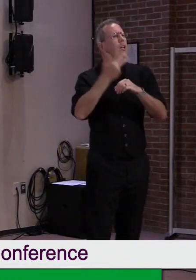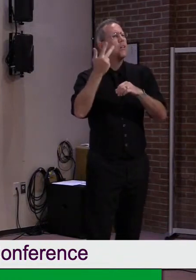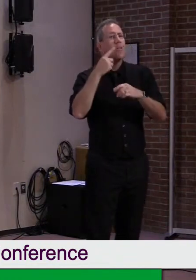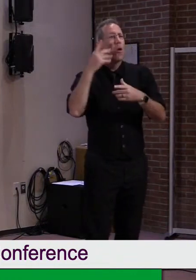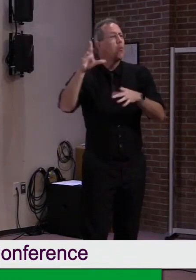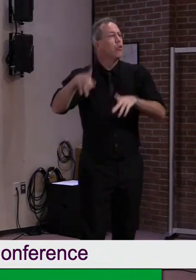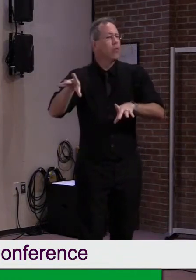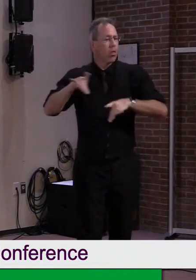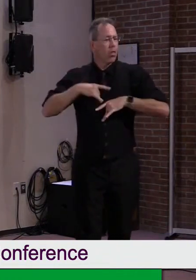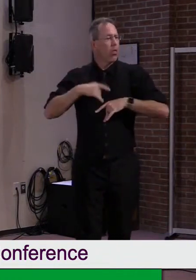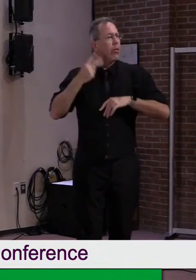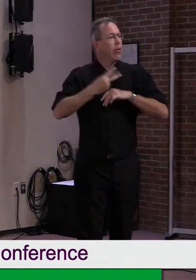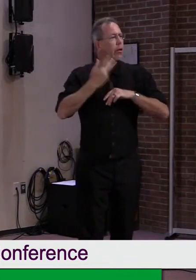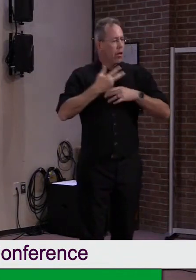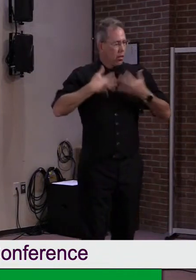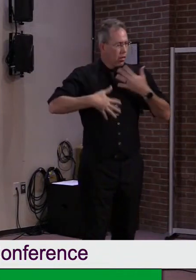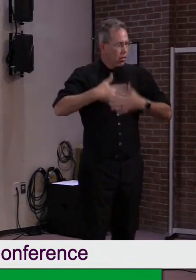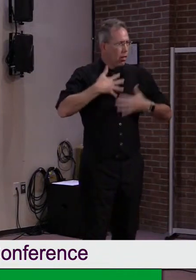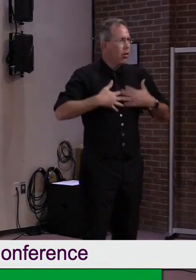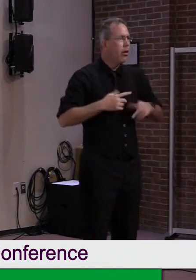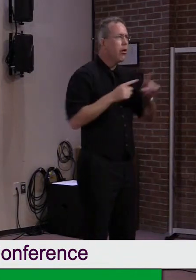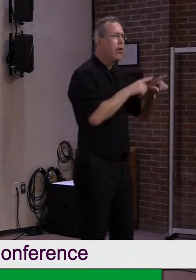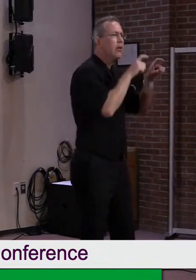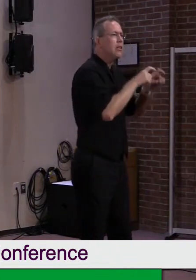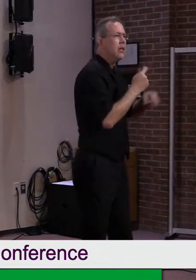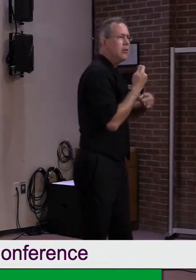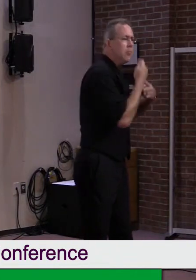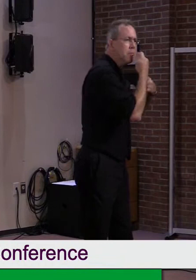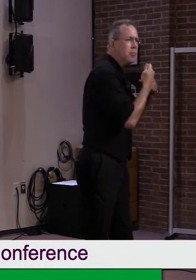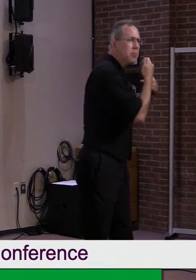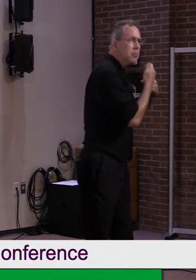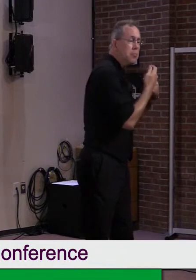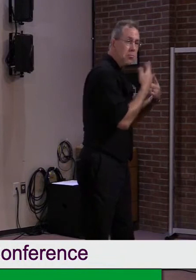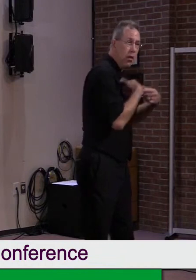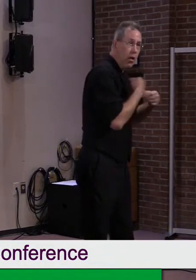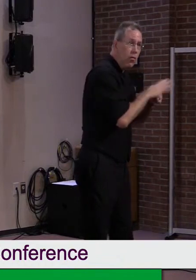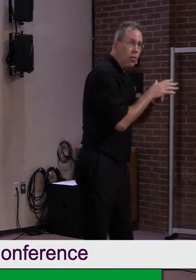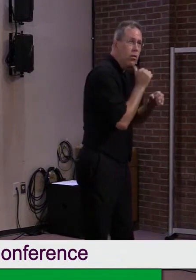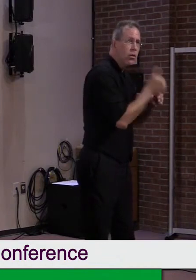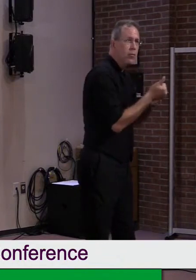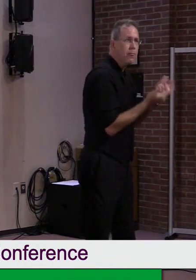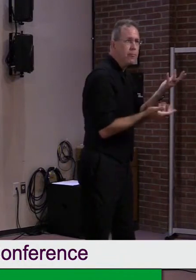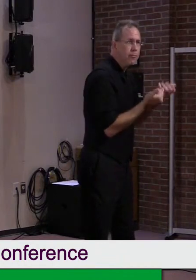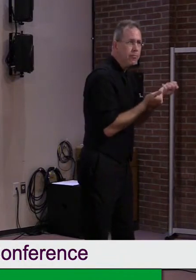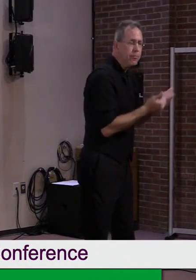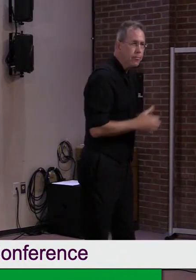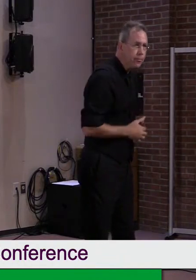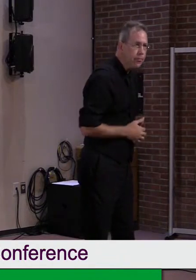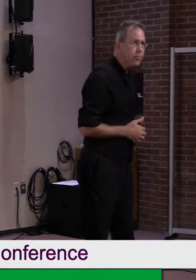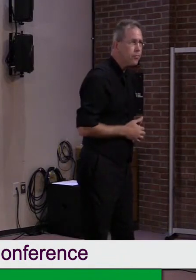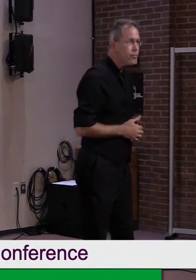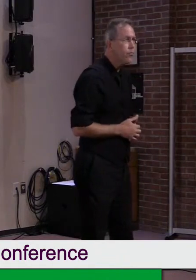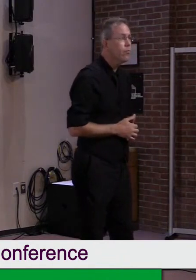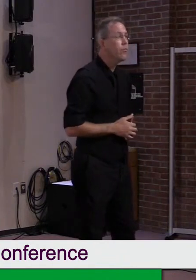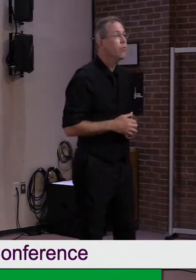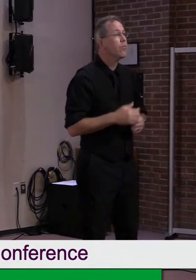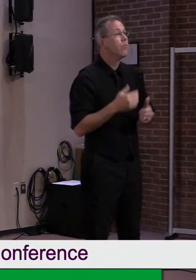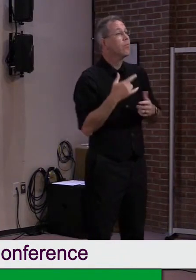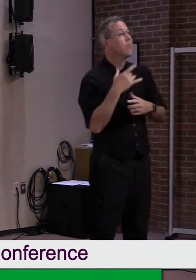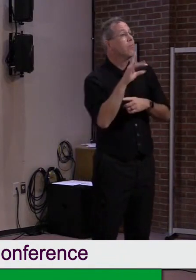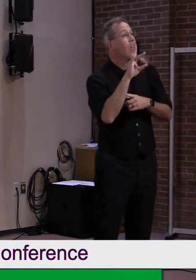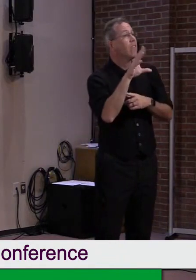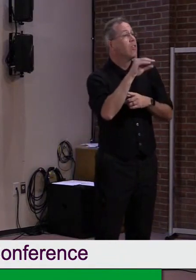to vaccination rates as of today, as Commissioner Pichek had talked about, 84.6% of